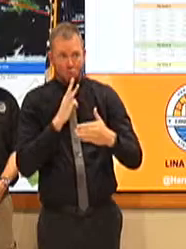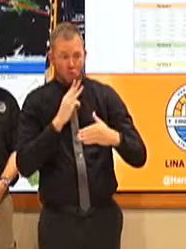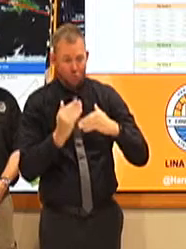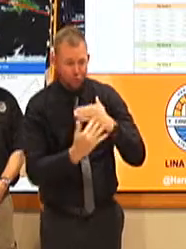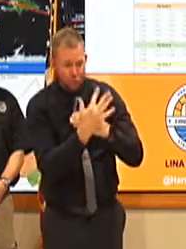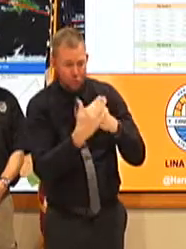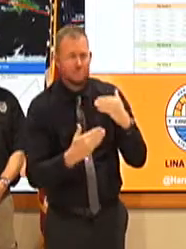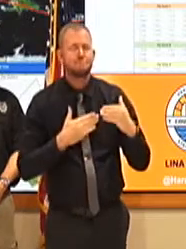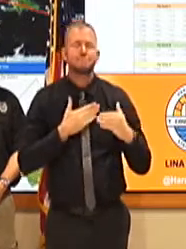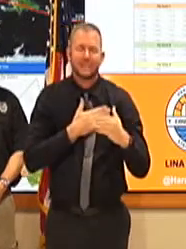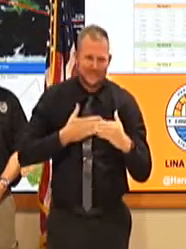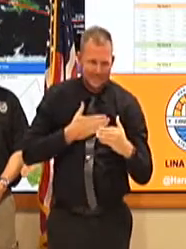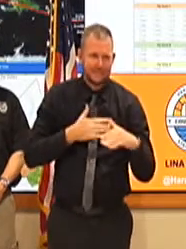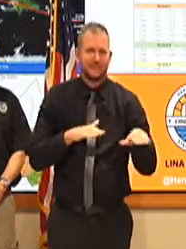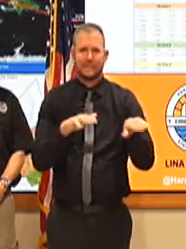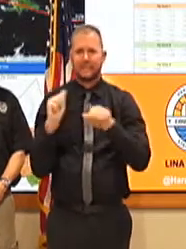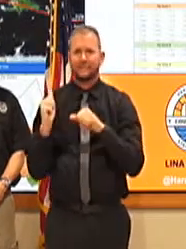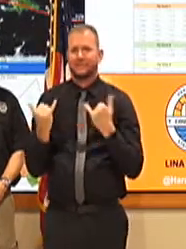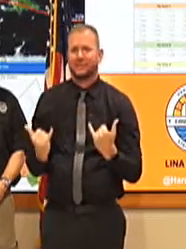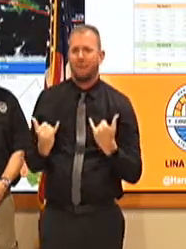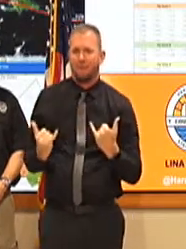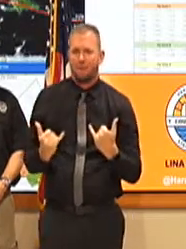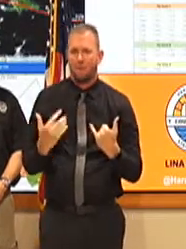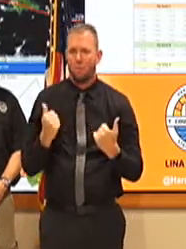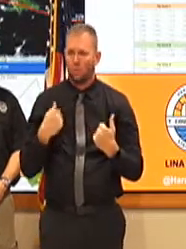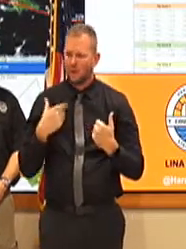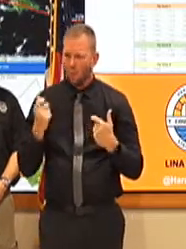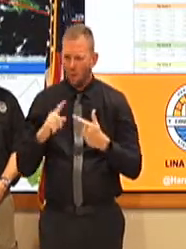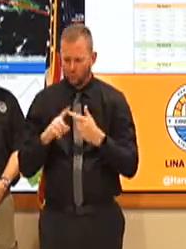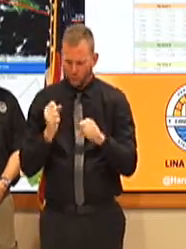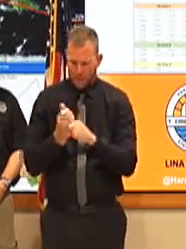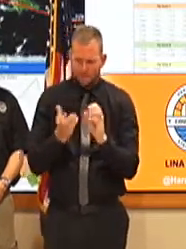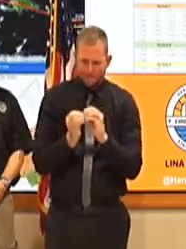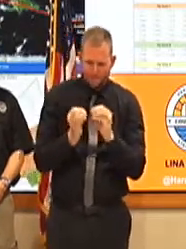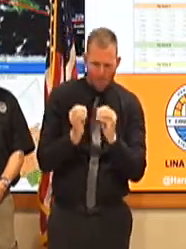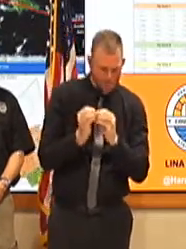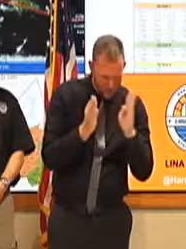that we're taking all preparations from the government standpoint.